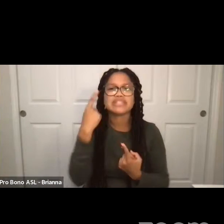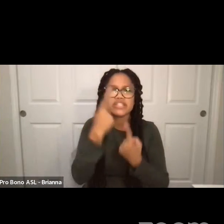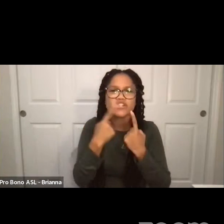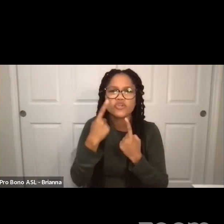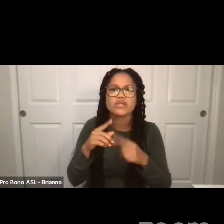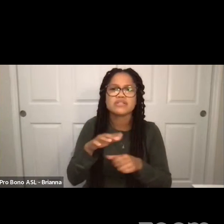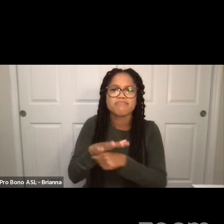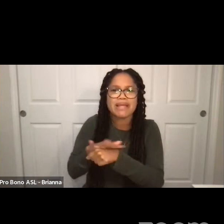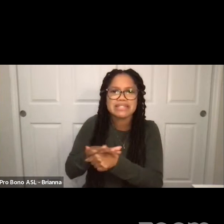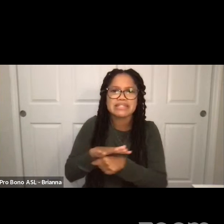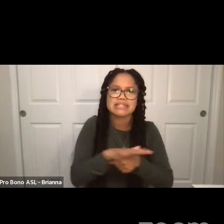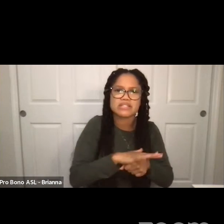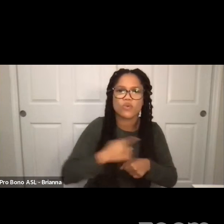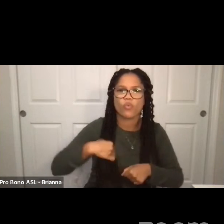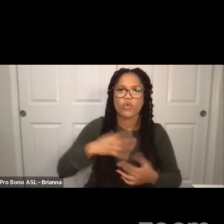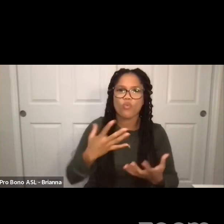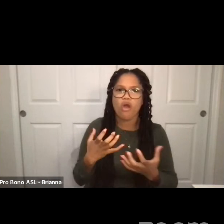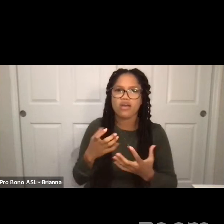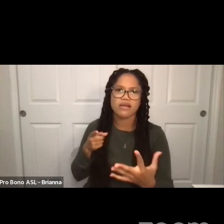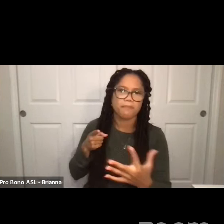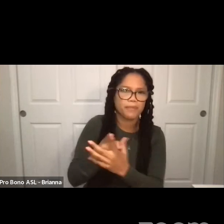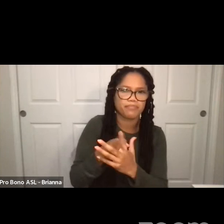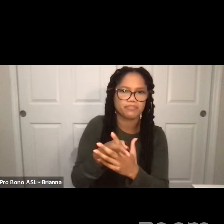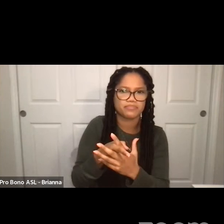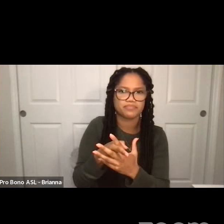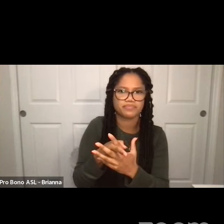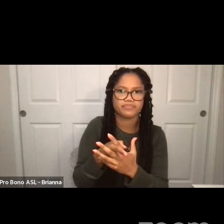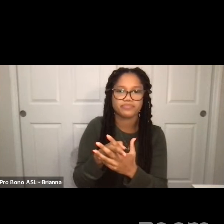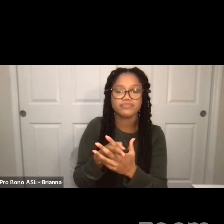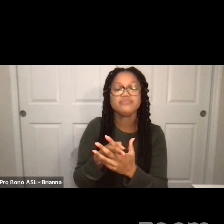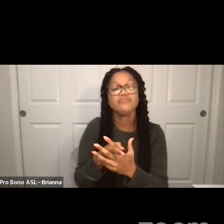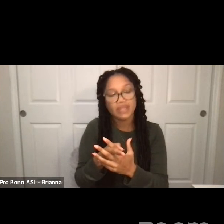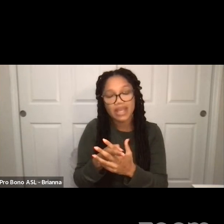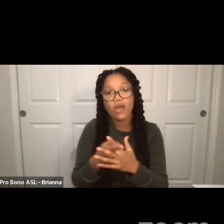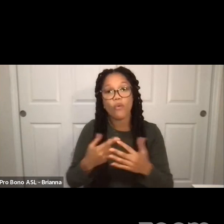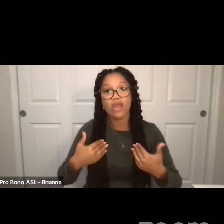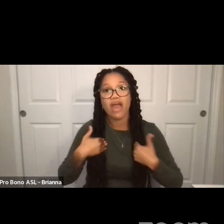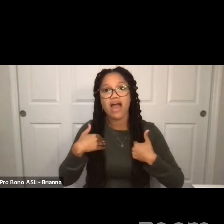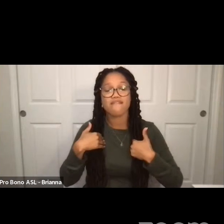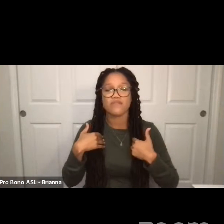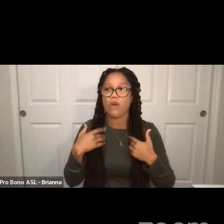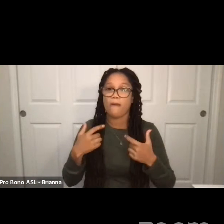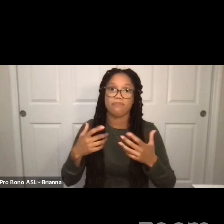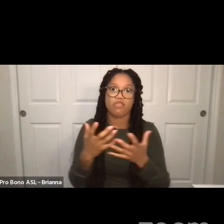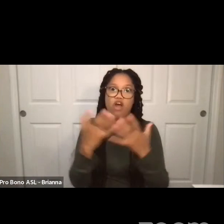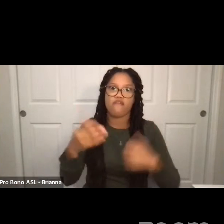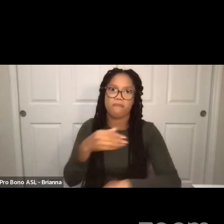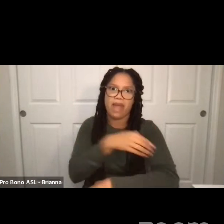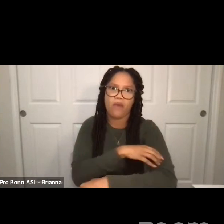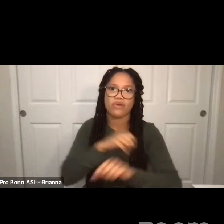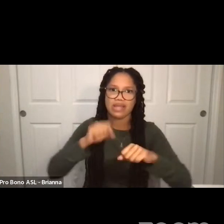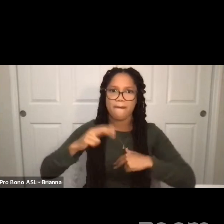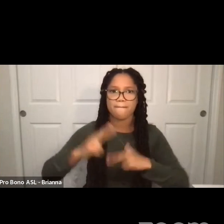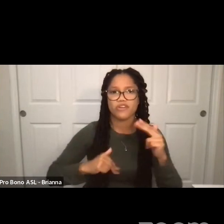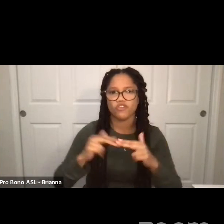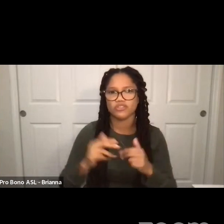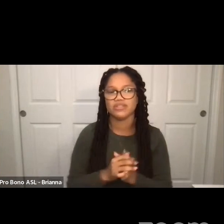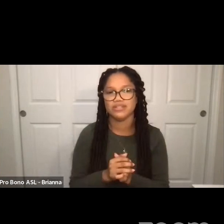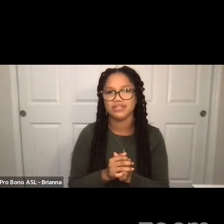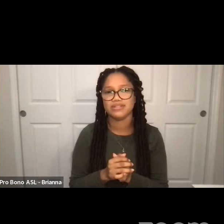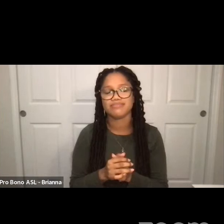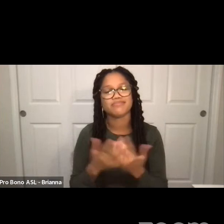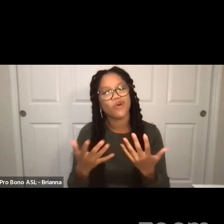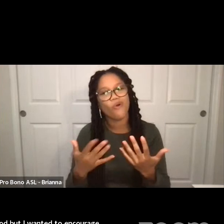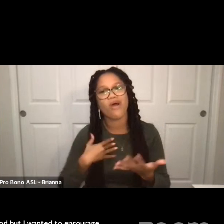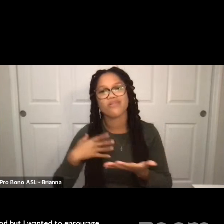and also the spaces that we have almost ultimate power to build. And say thank you again. And I